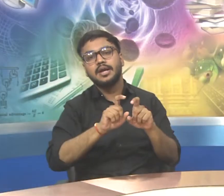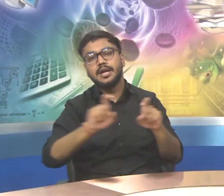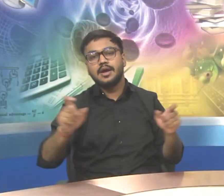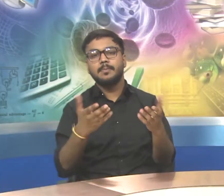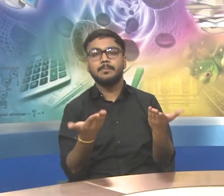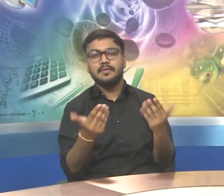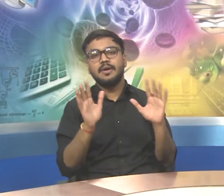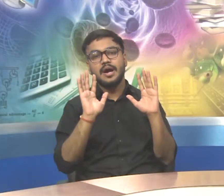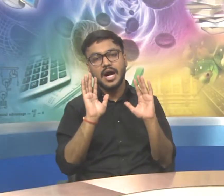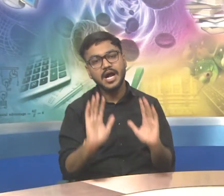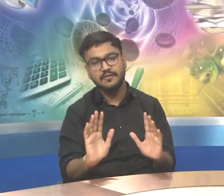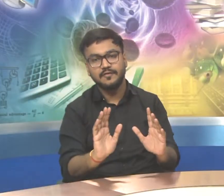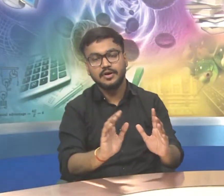coming out.